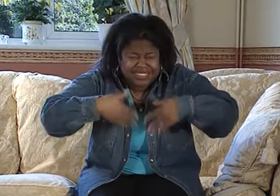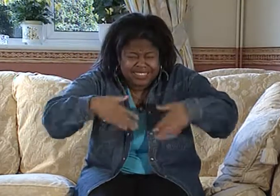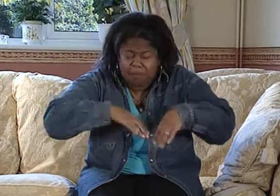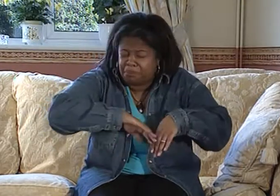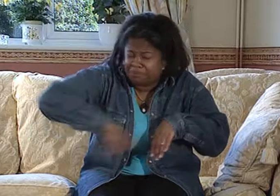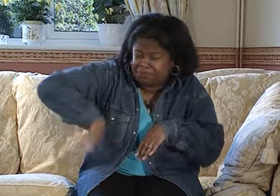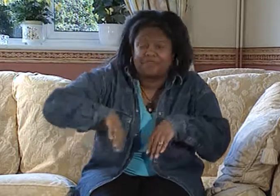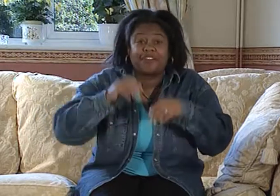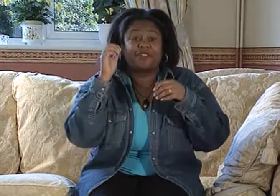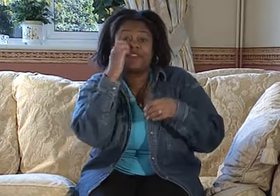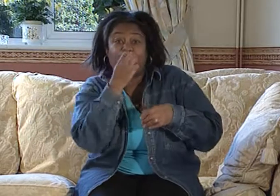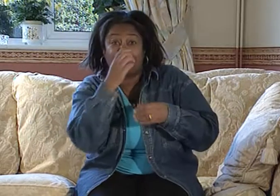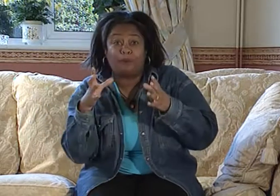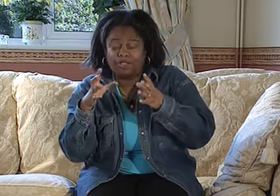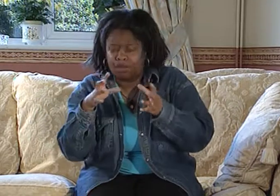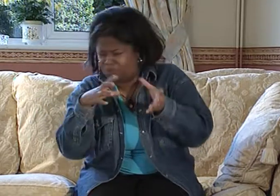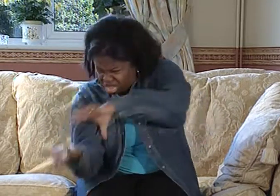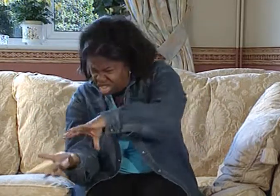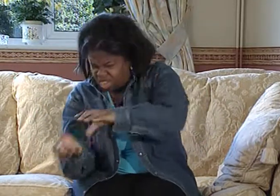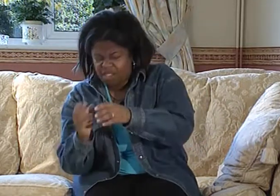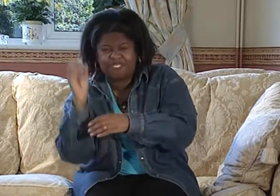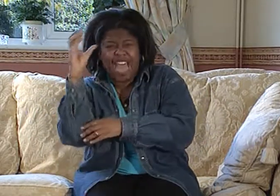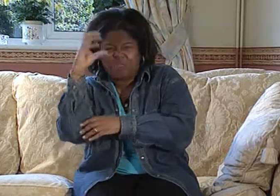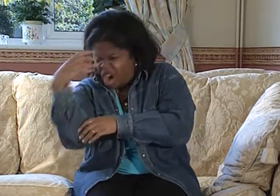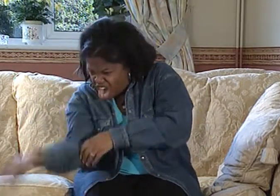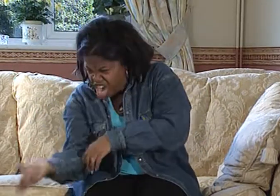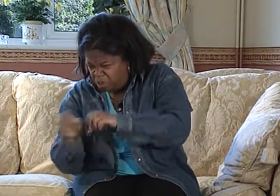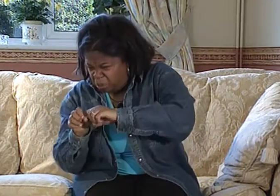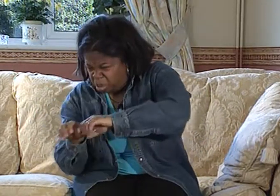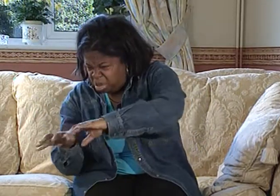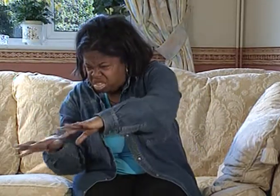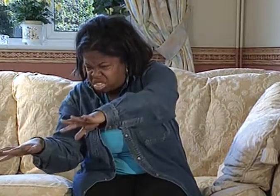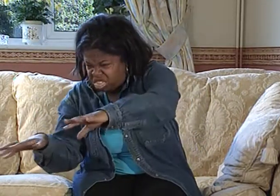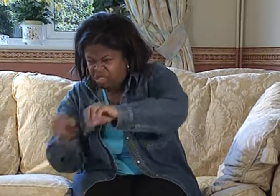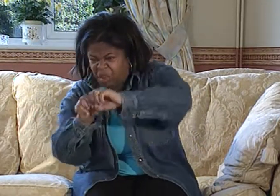The rabbit hopped across some plant pots, knocking them over, spilling the soil everywhere.